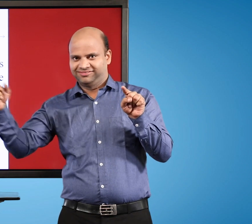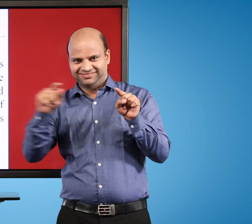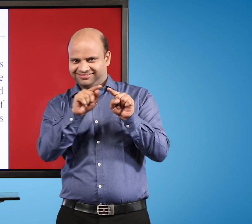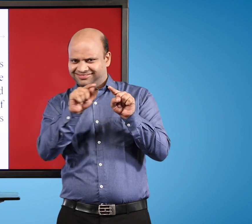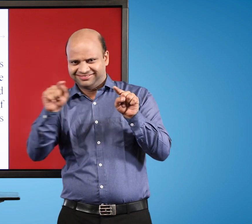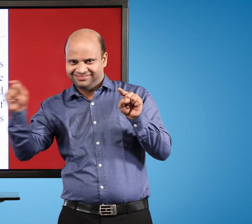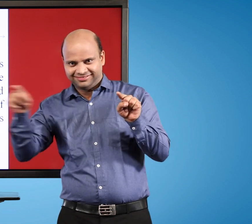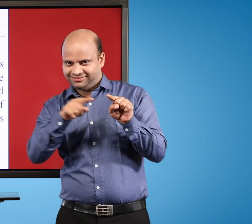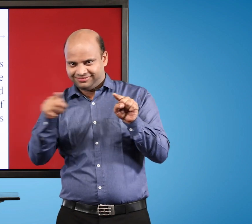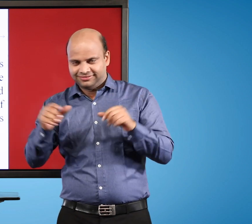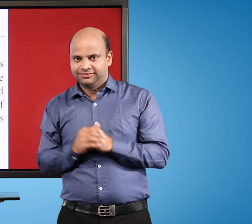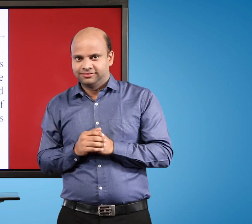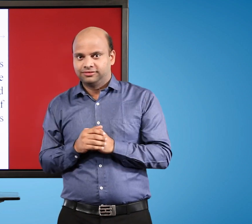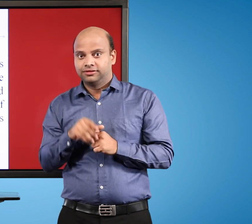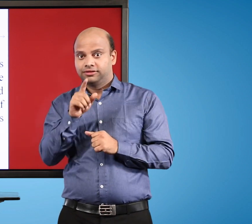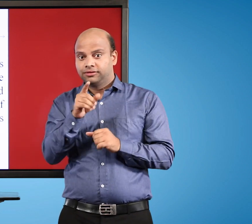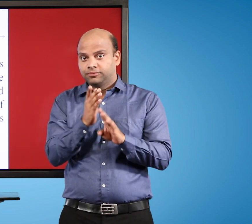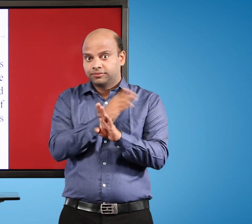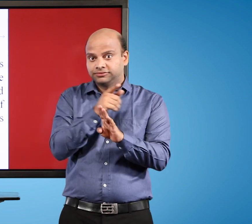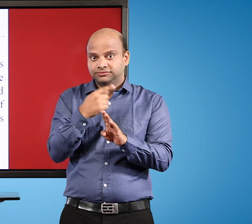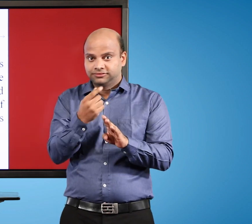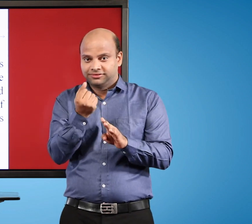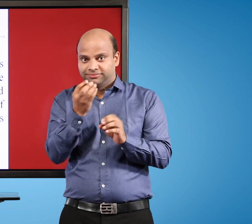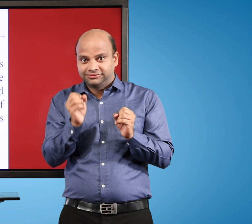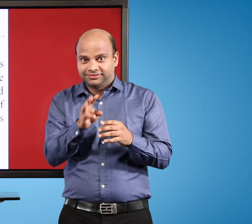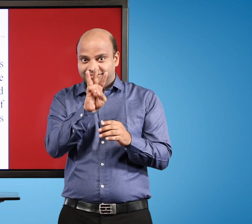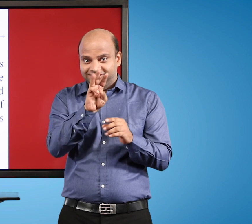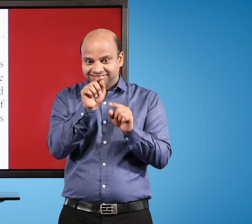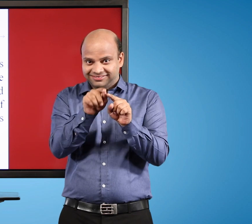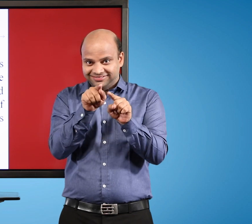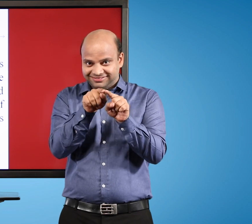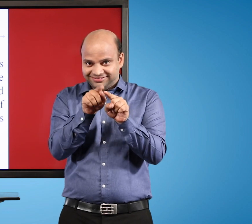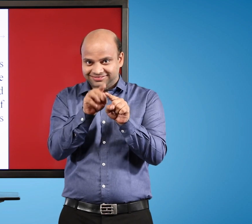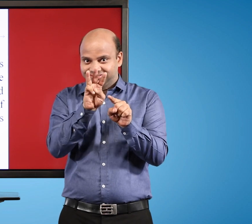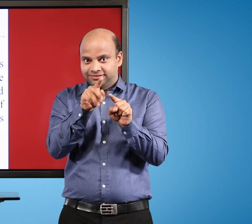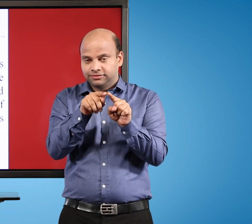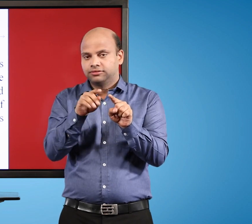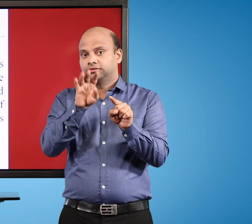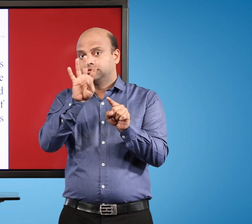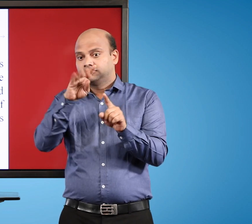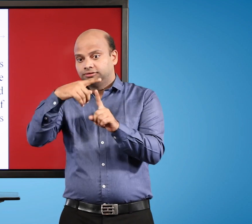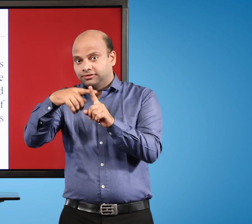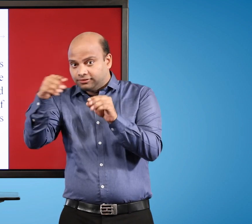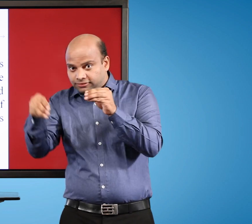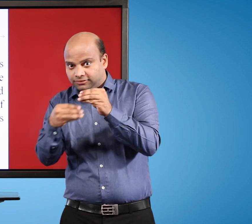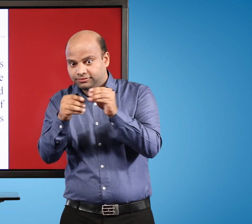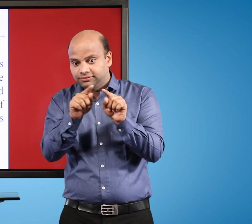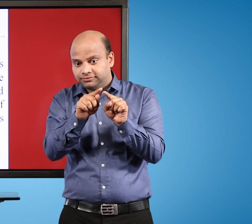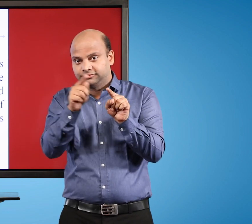6, 7, and so on. Start from 3. Since we add 4 to this number, so